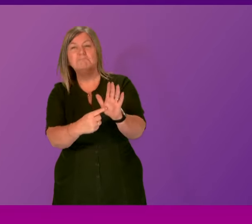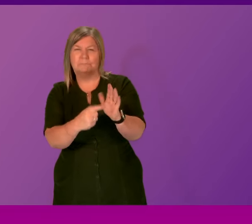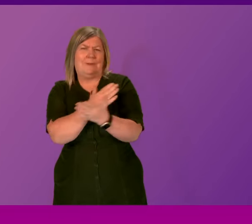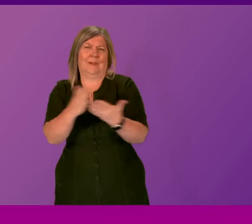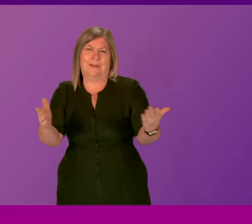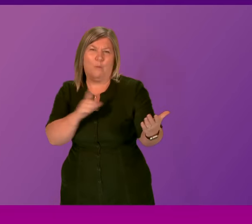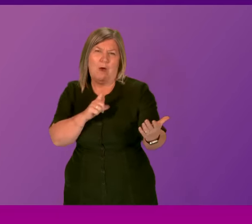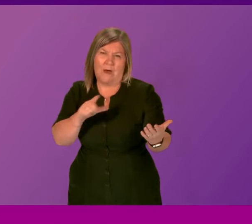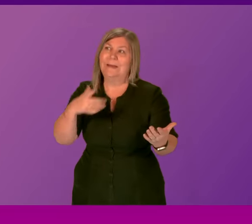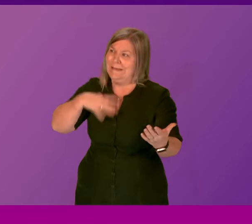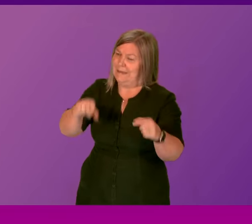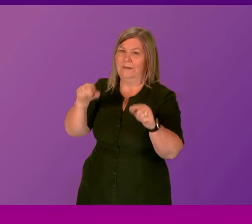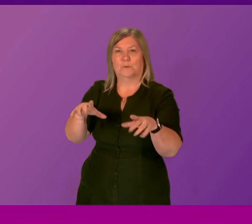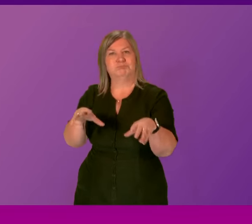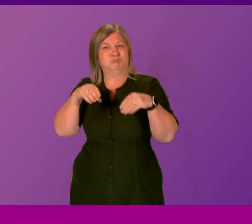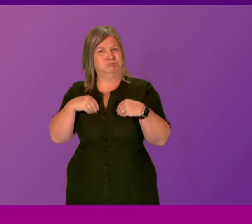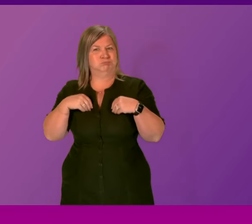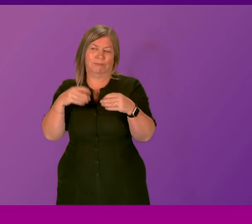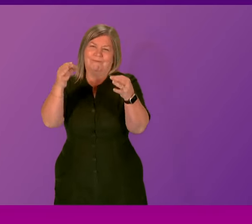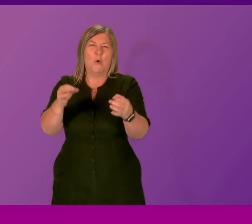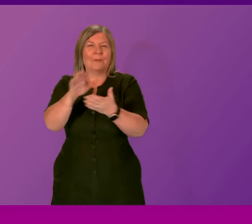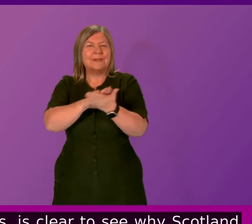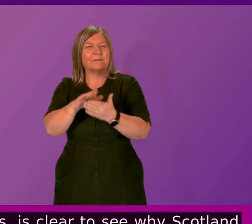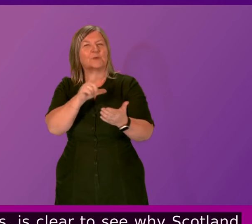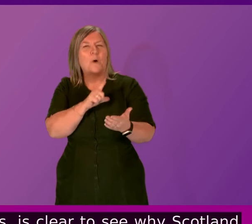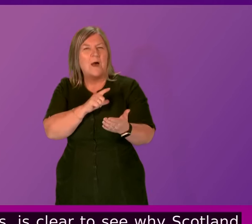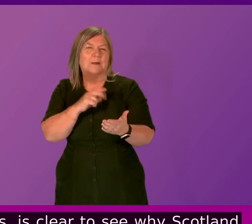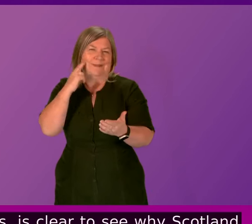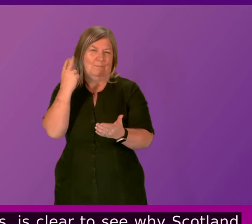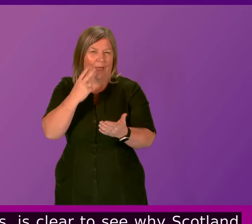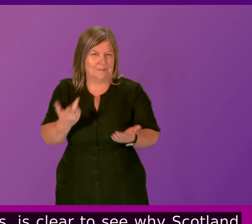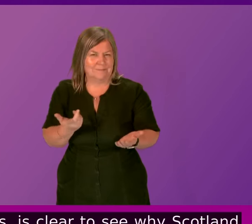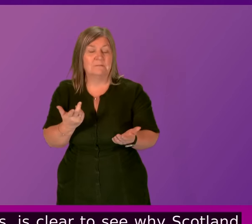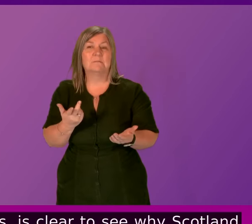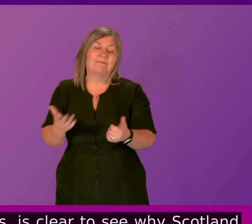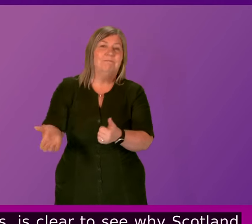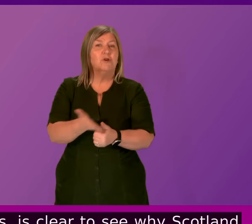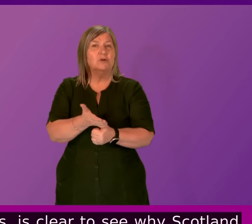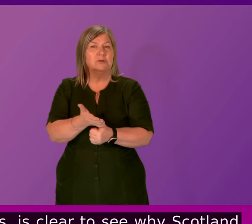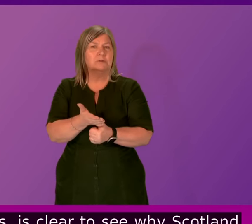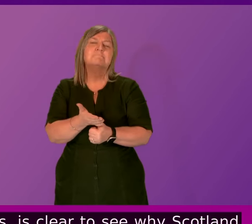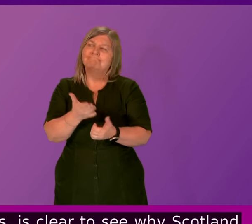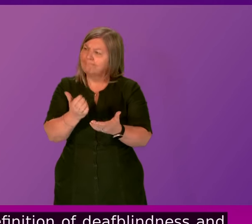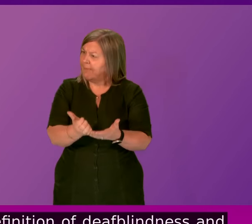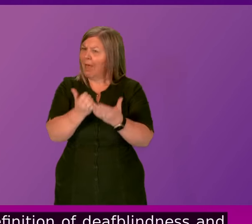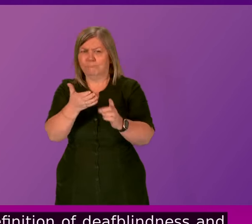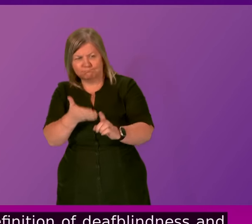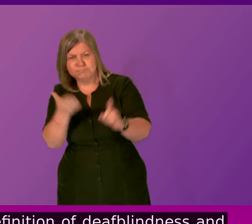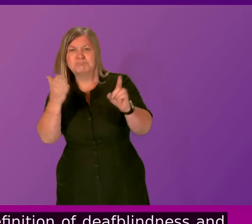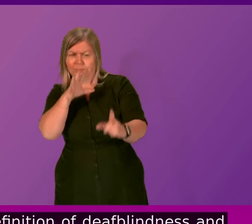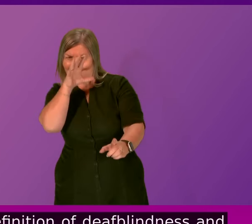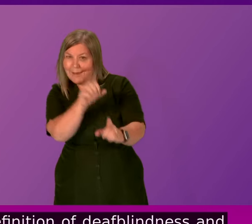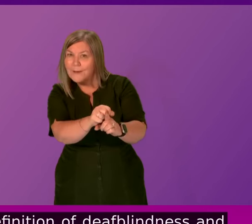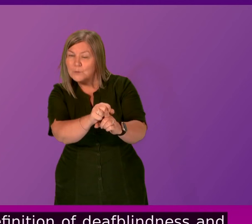why Scotland needs to adopt a formal definition of deafblindness. And first and foremost, this would help us identify,